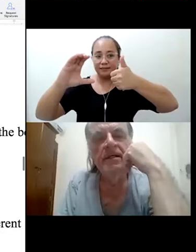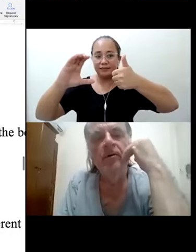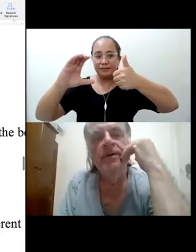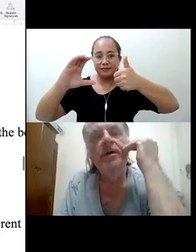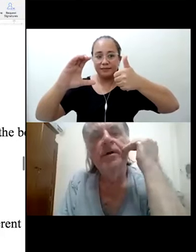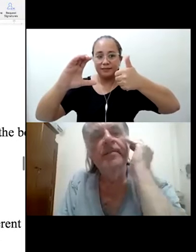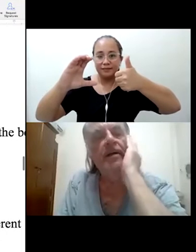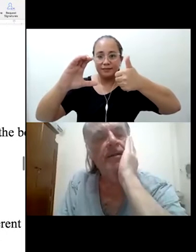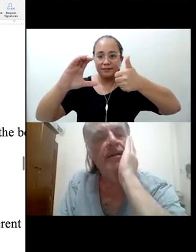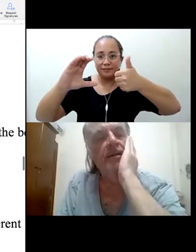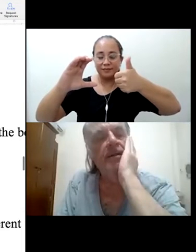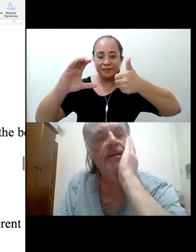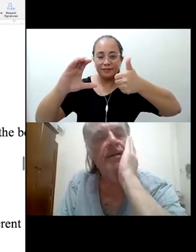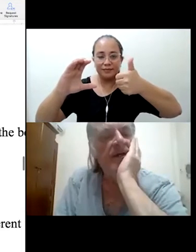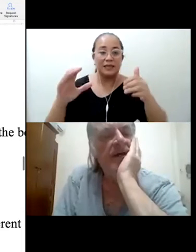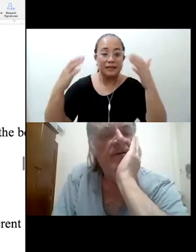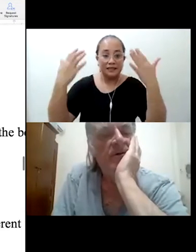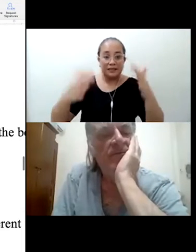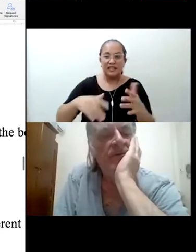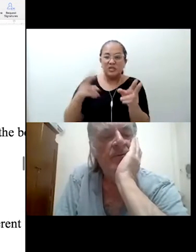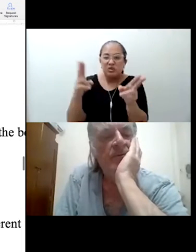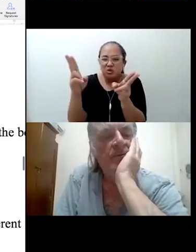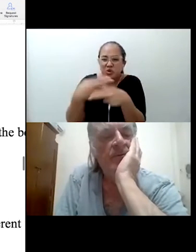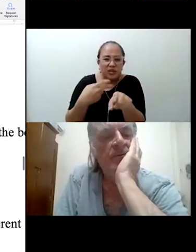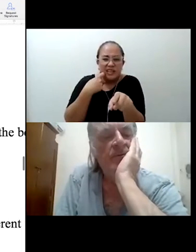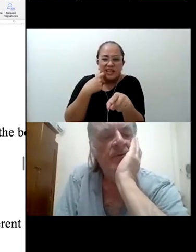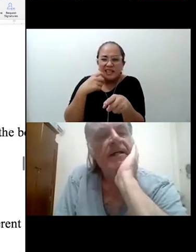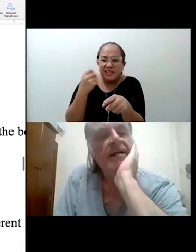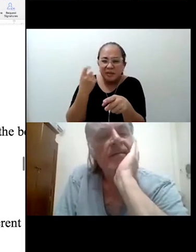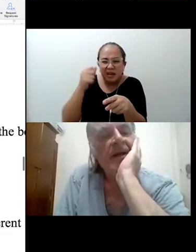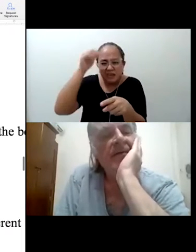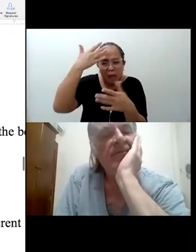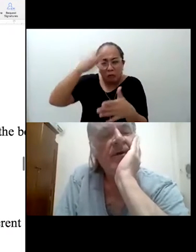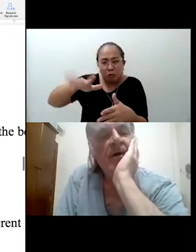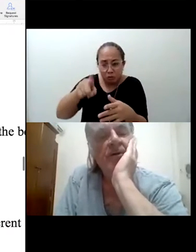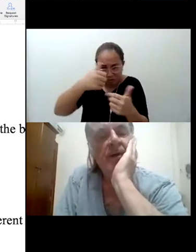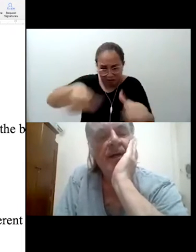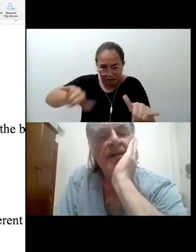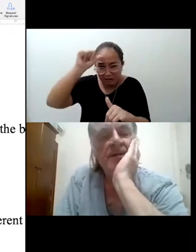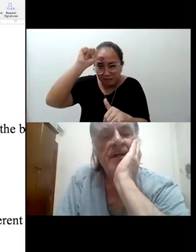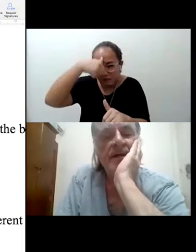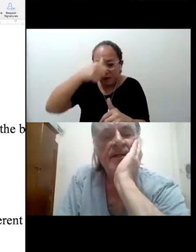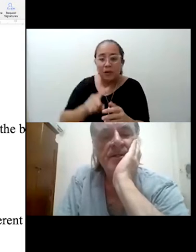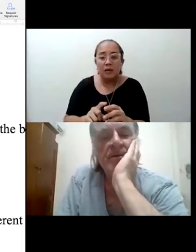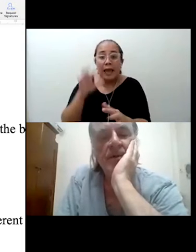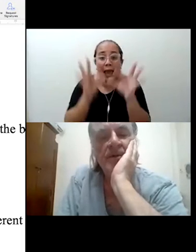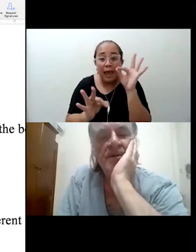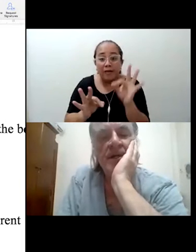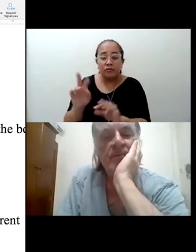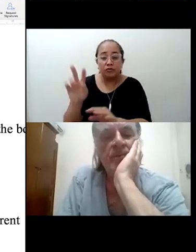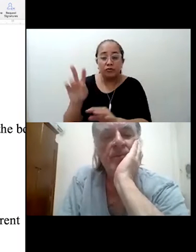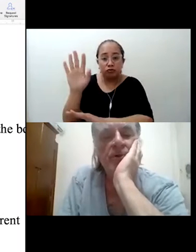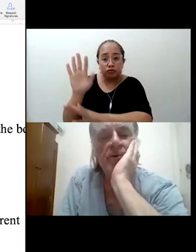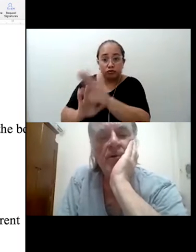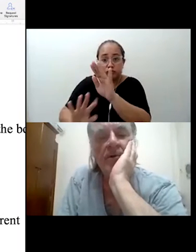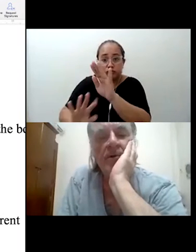So we talked about the next one briefly. I don't know if you remember, but if there are two-handed signs with the